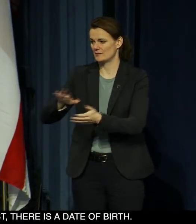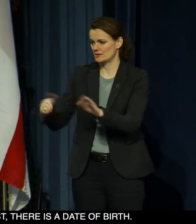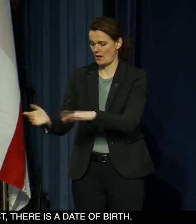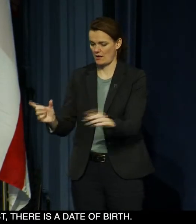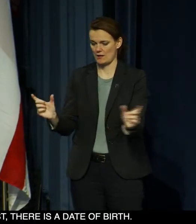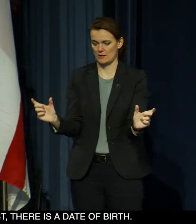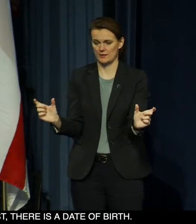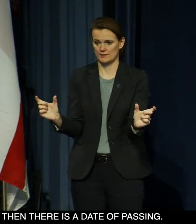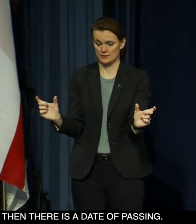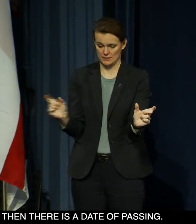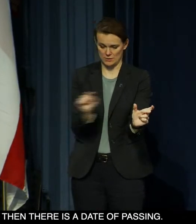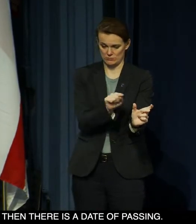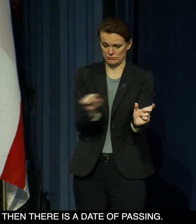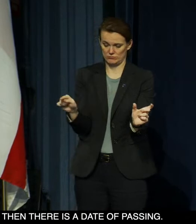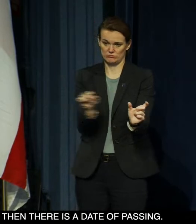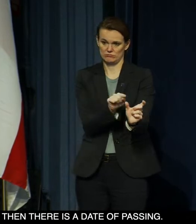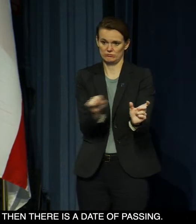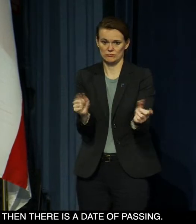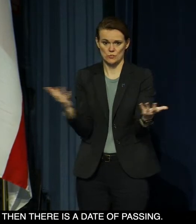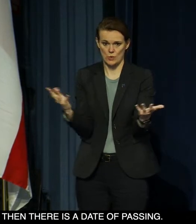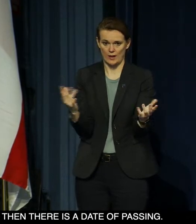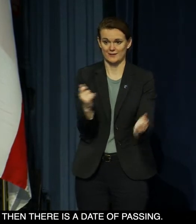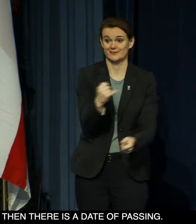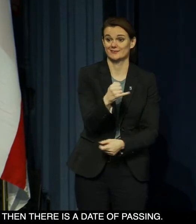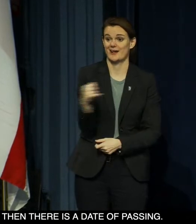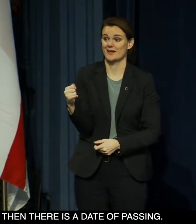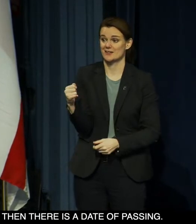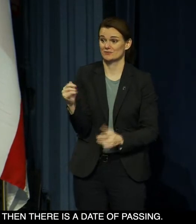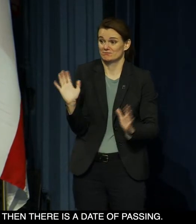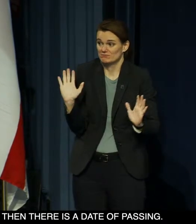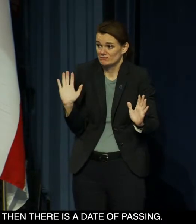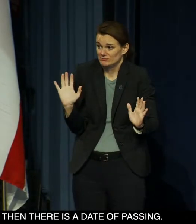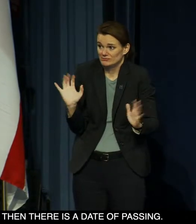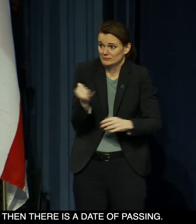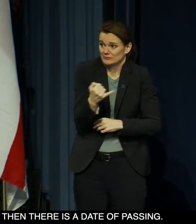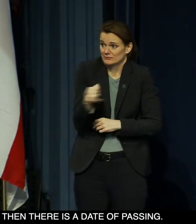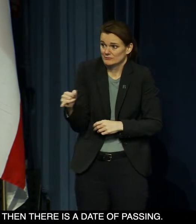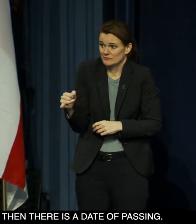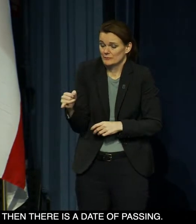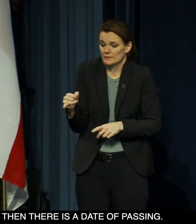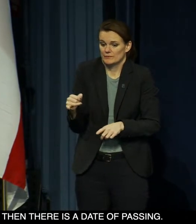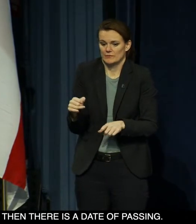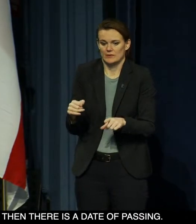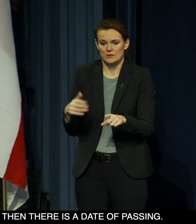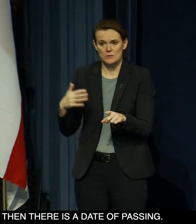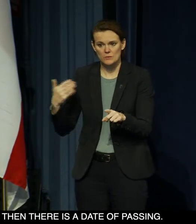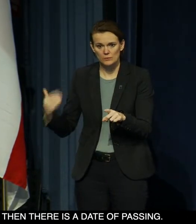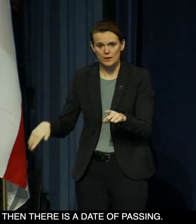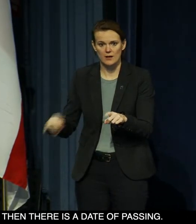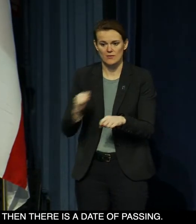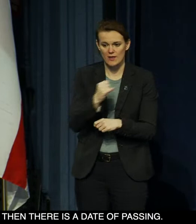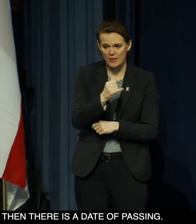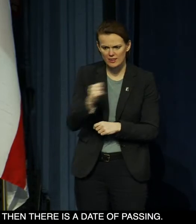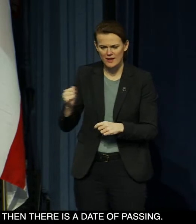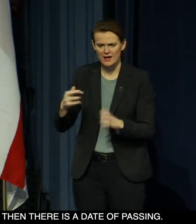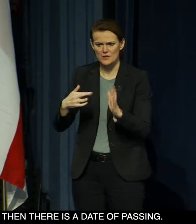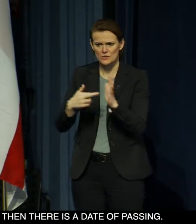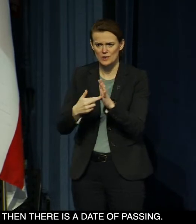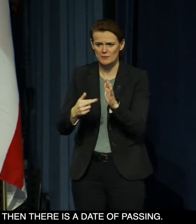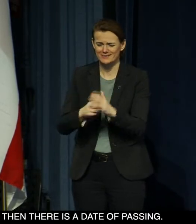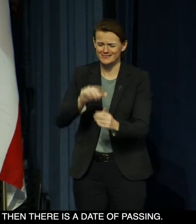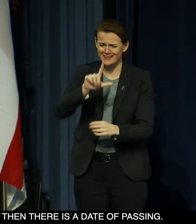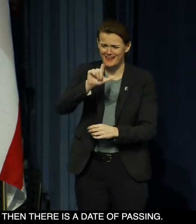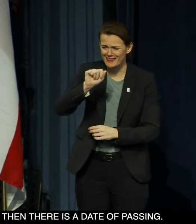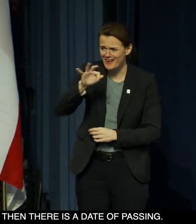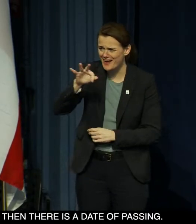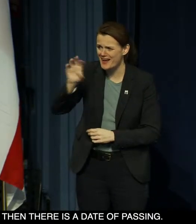2 dates is a little dash, a little line that he realizes represents the entire